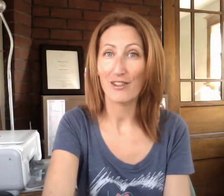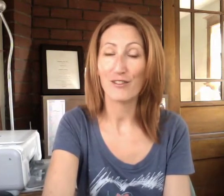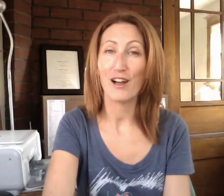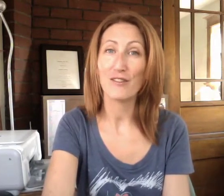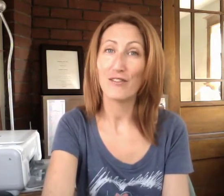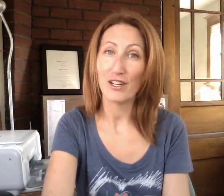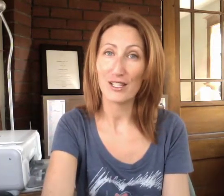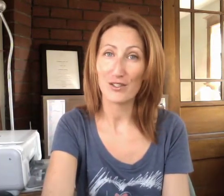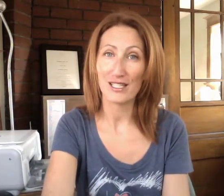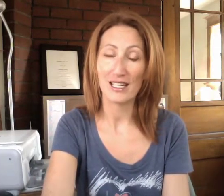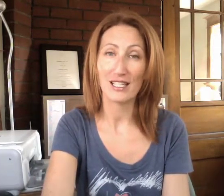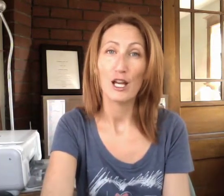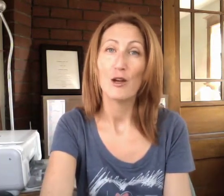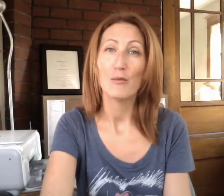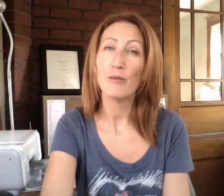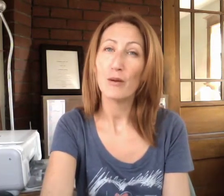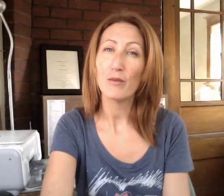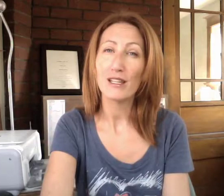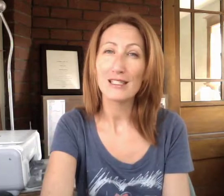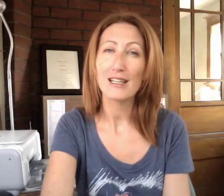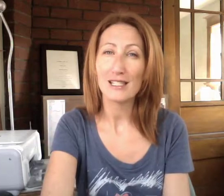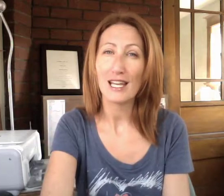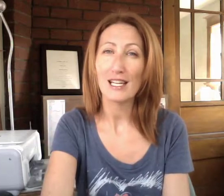find it very interesting. But remember that it does take some